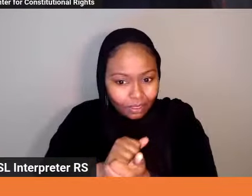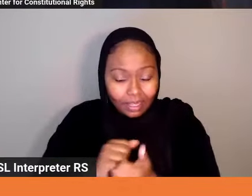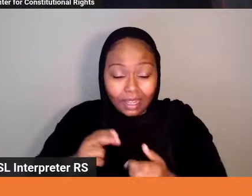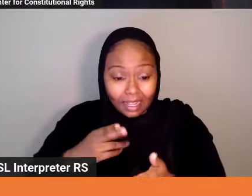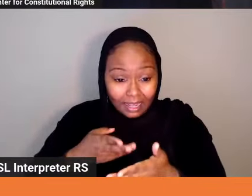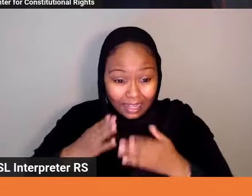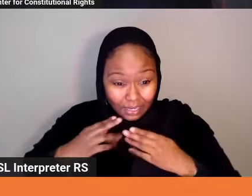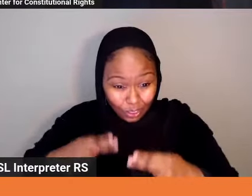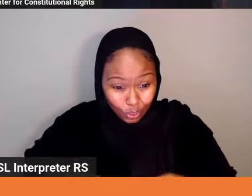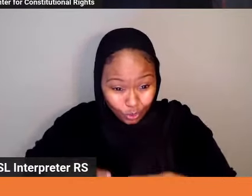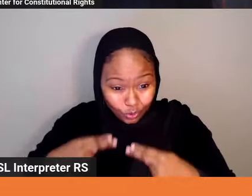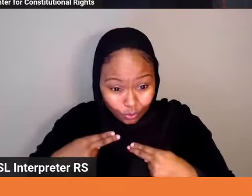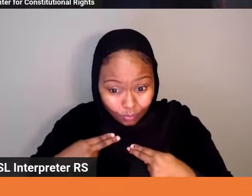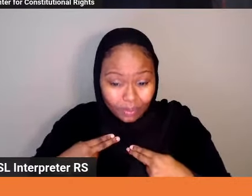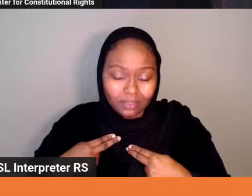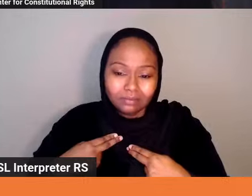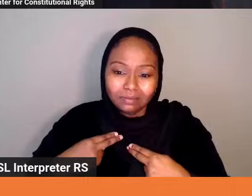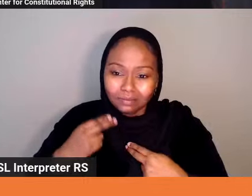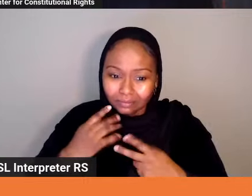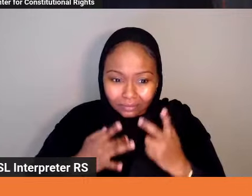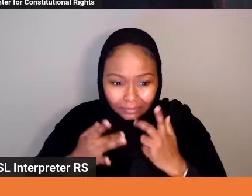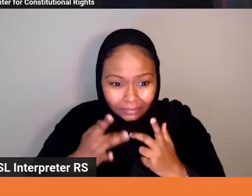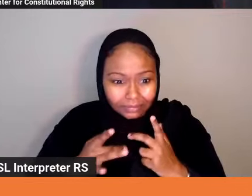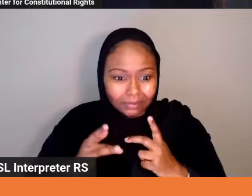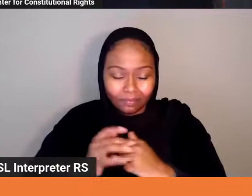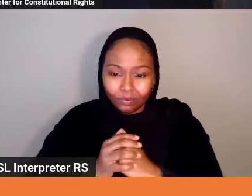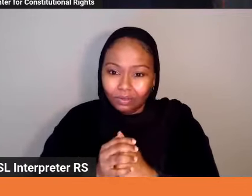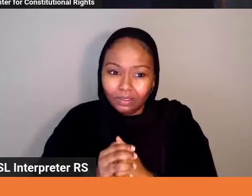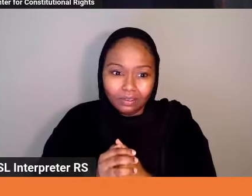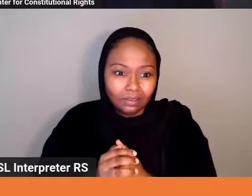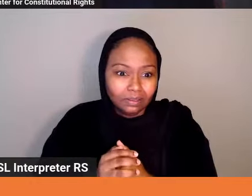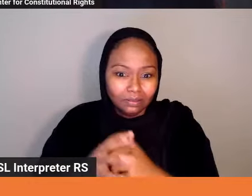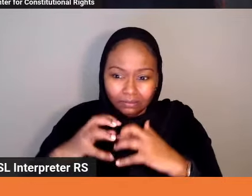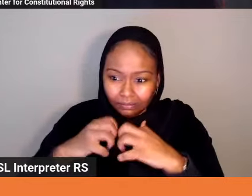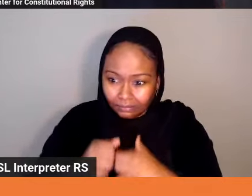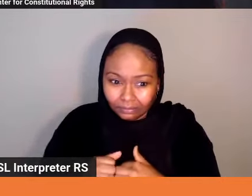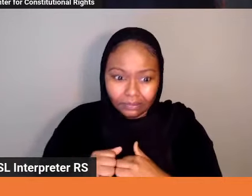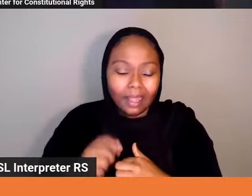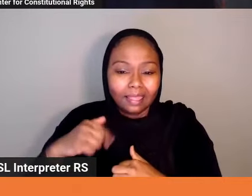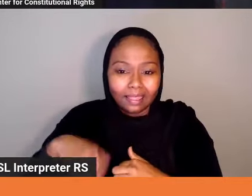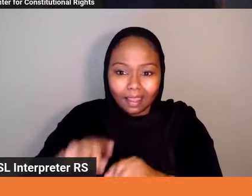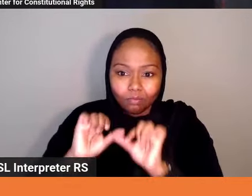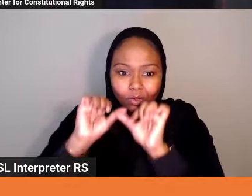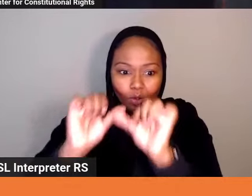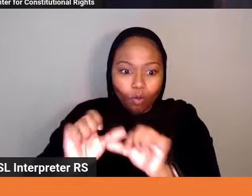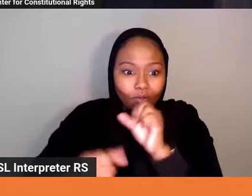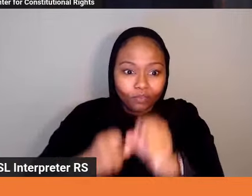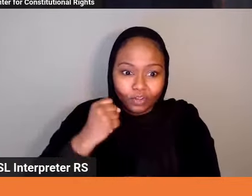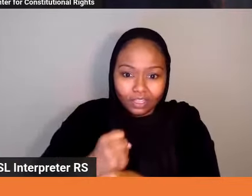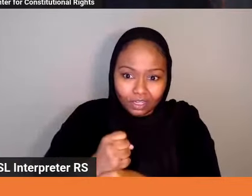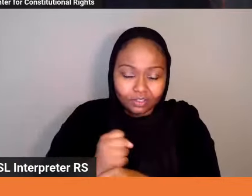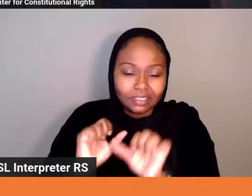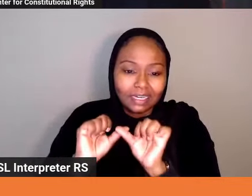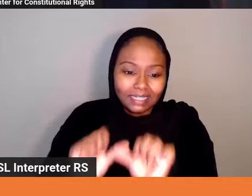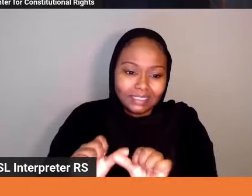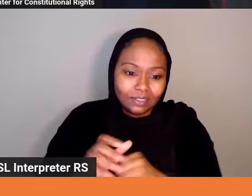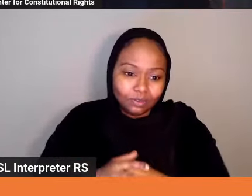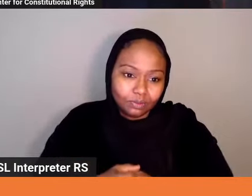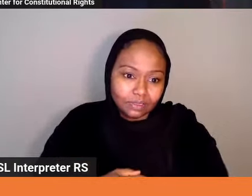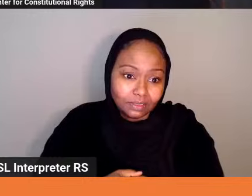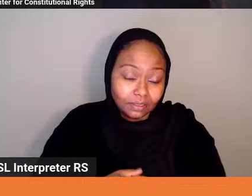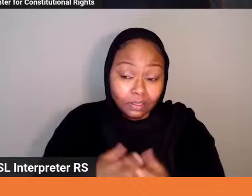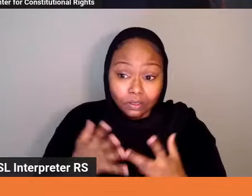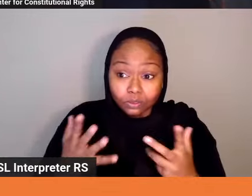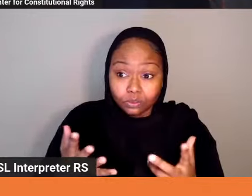and degradation to that country, that lasted for years, and the effect of it continues.